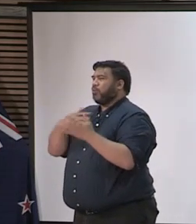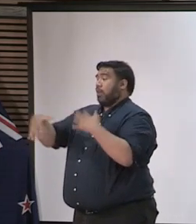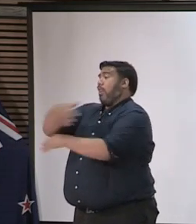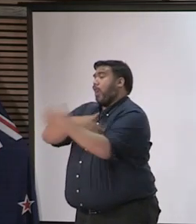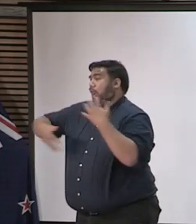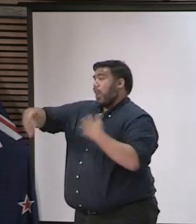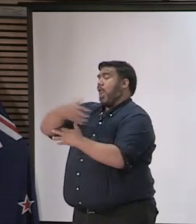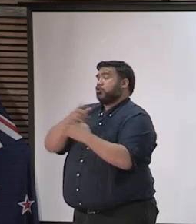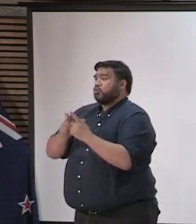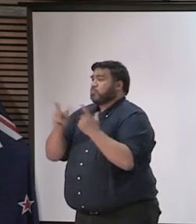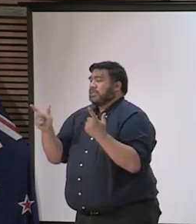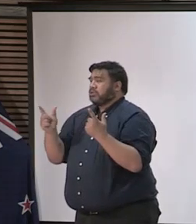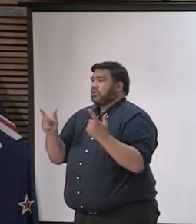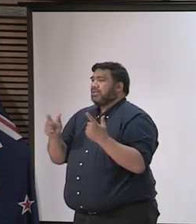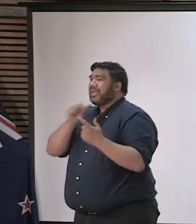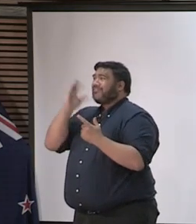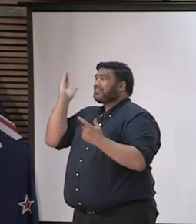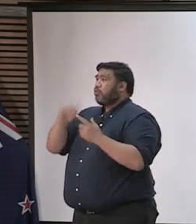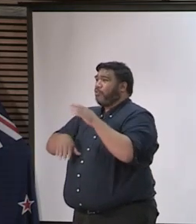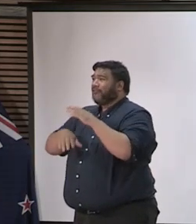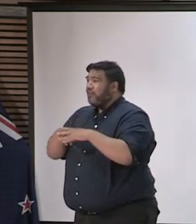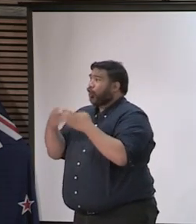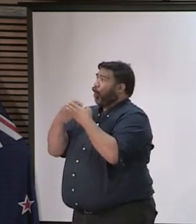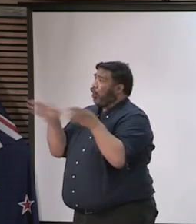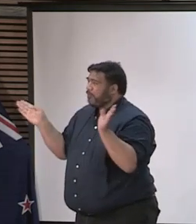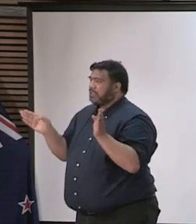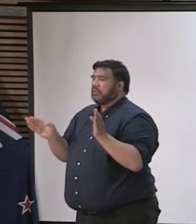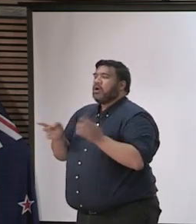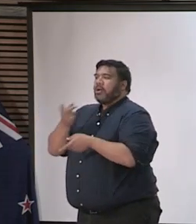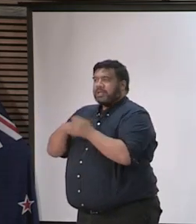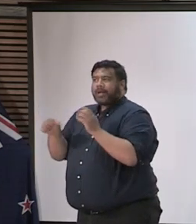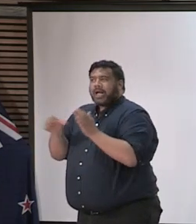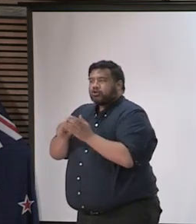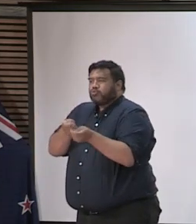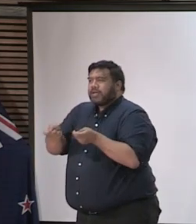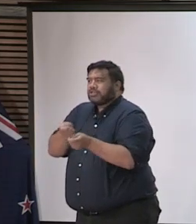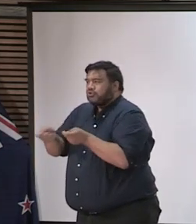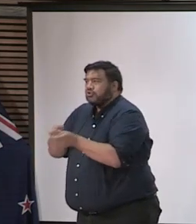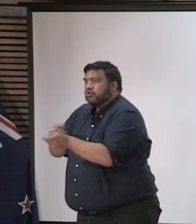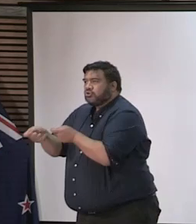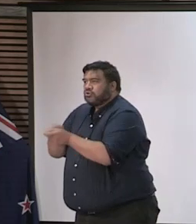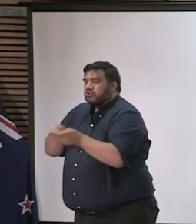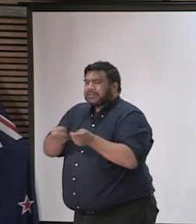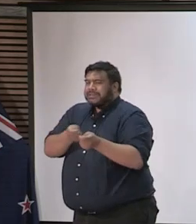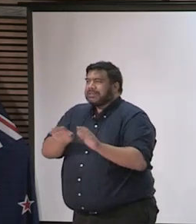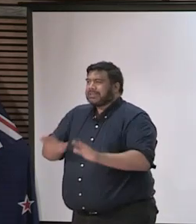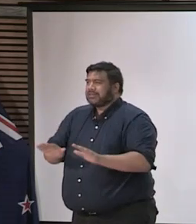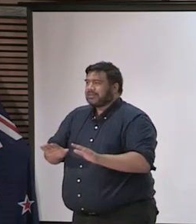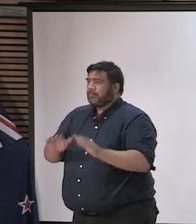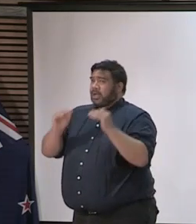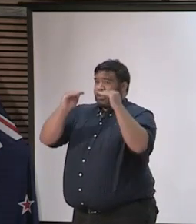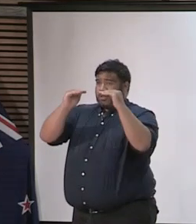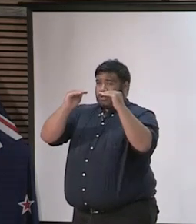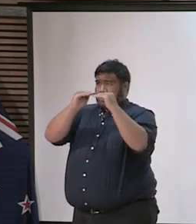have services and schools operating at full capacity, that becomes a lot more difficult. So I'm confident that at level 3 they can